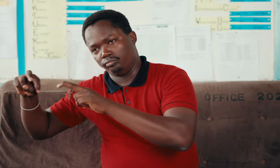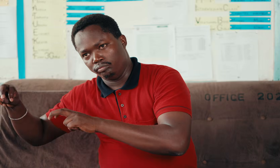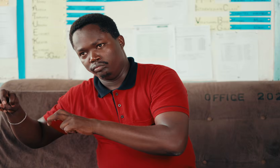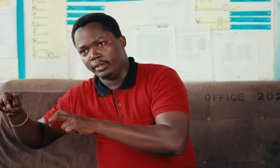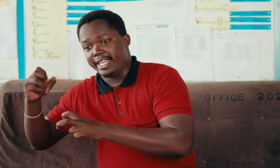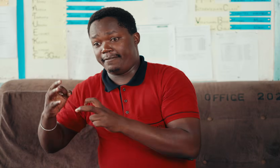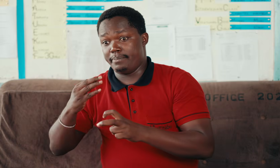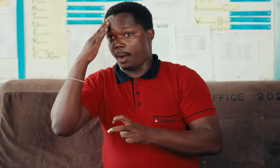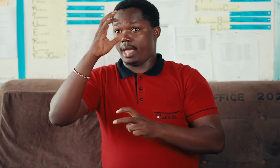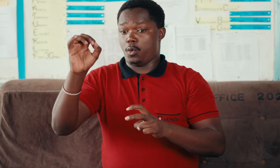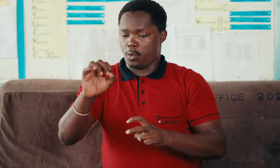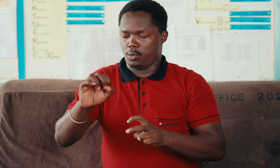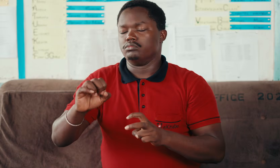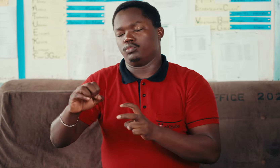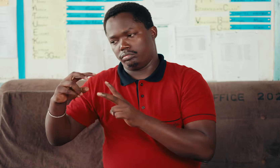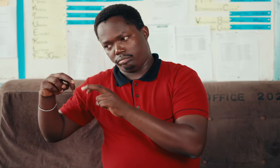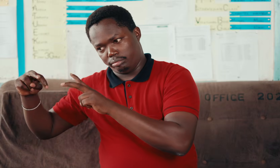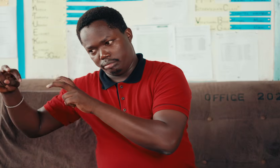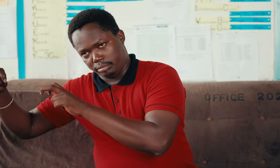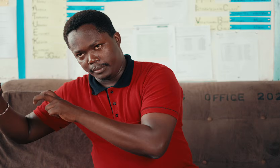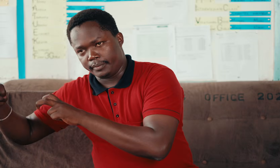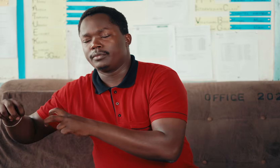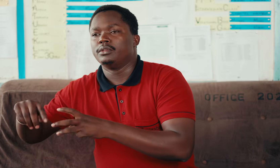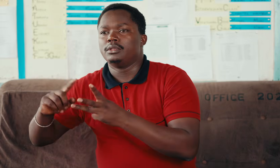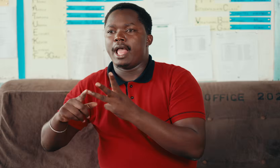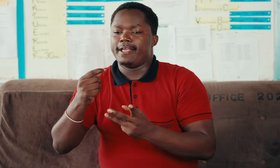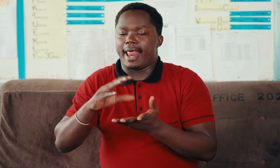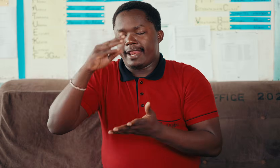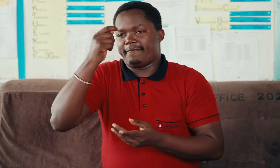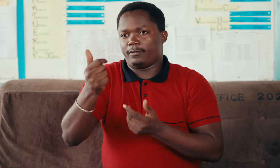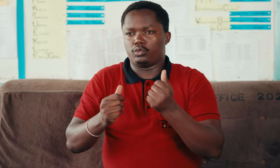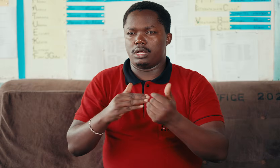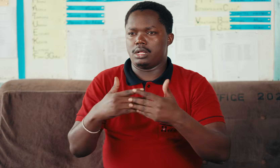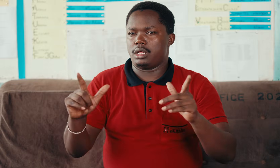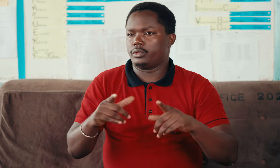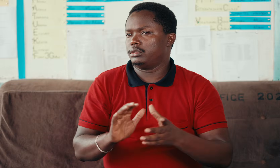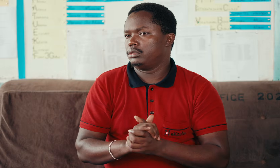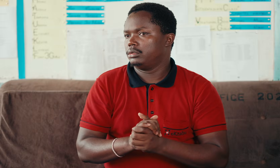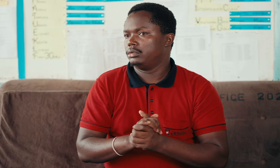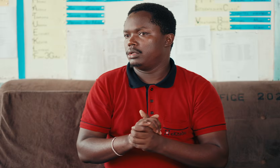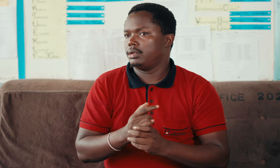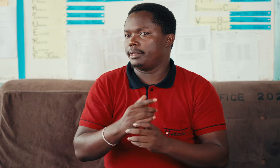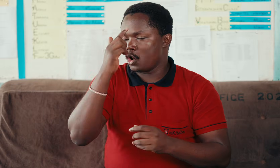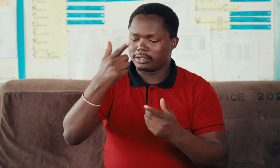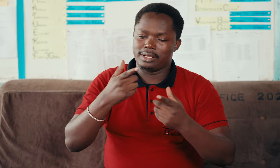association. If I do not know, I do my research. Then I learn a few or basics of sign